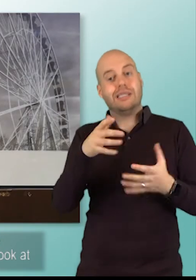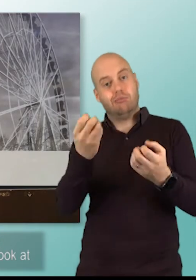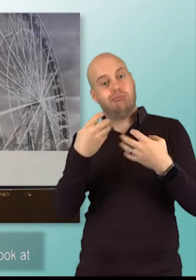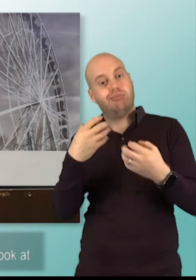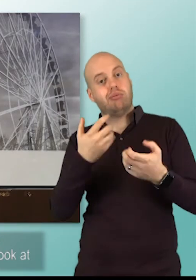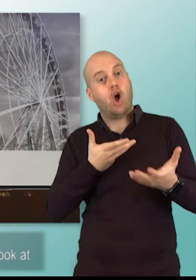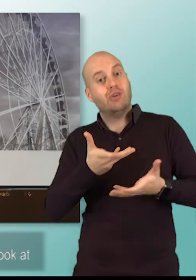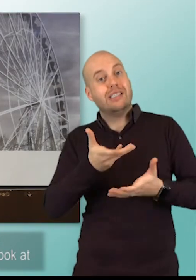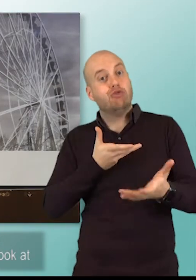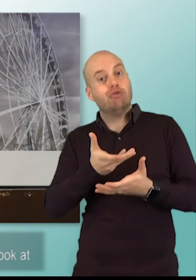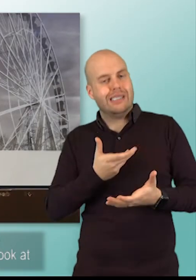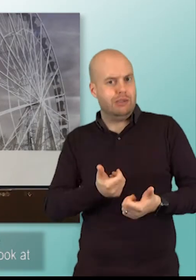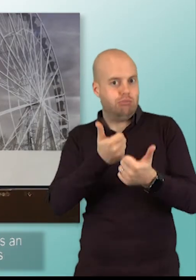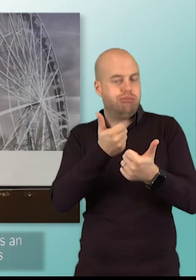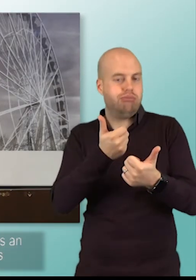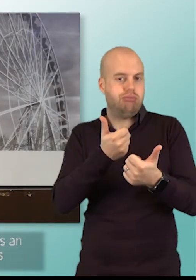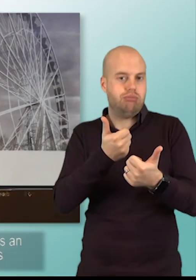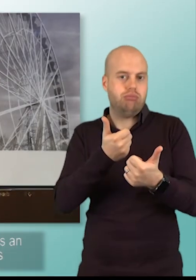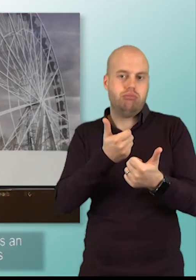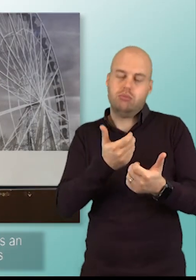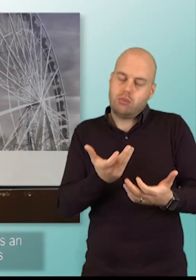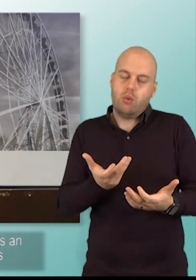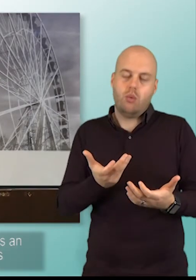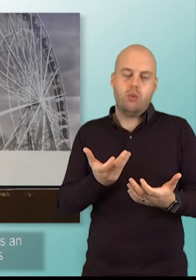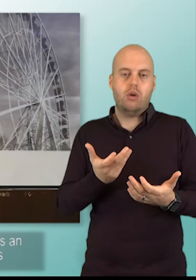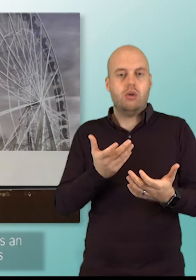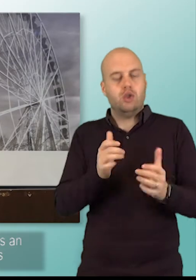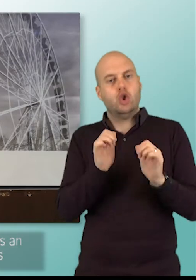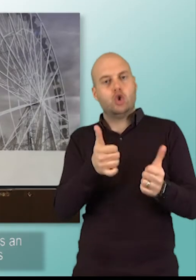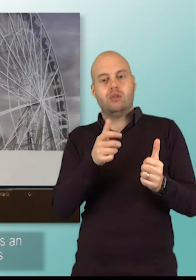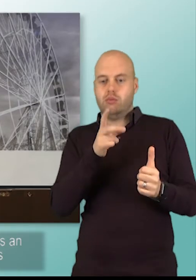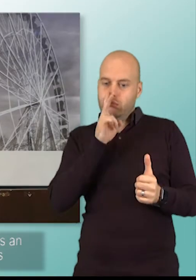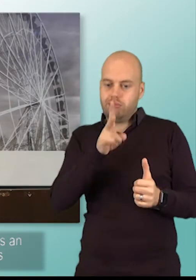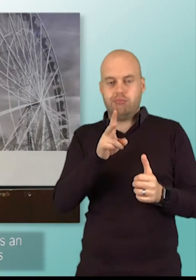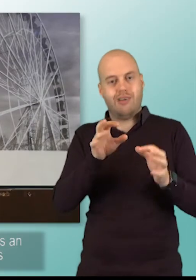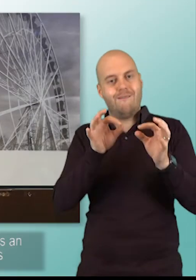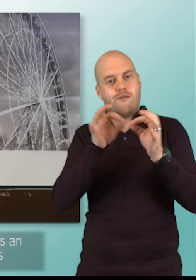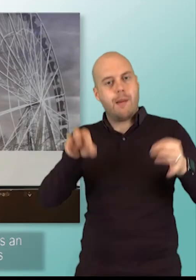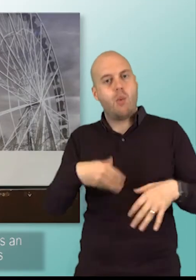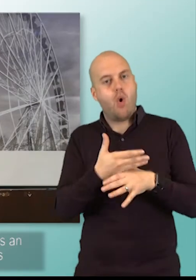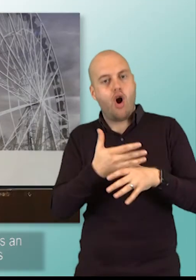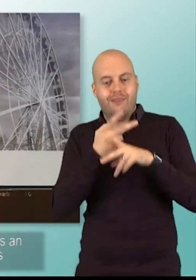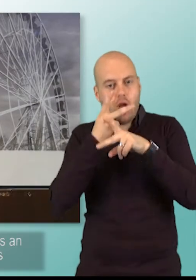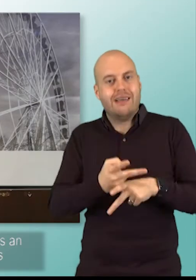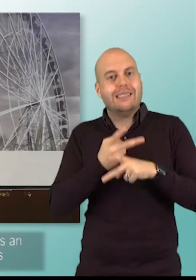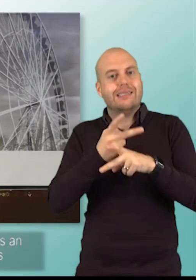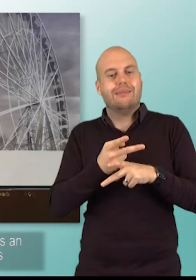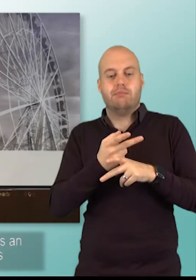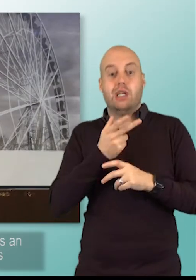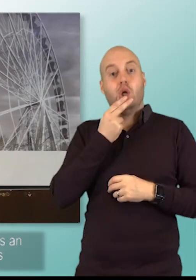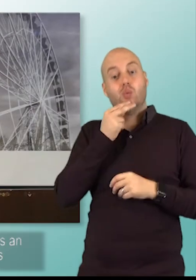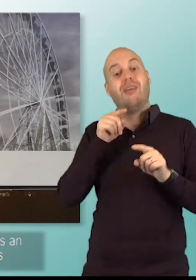So it's always good to just look at the frameworks of good governance and use that as an assessment